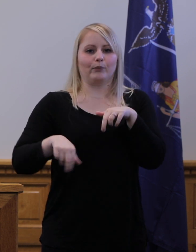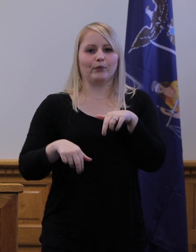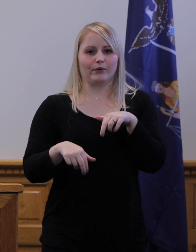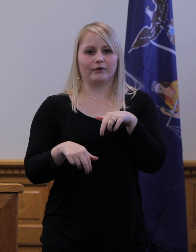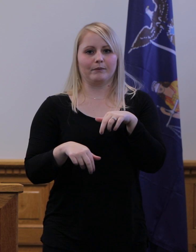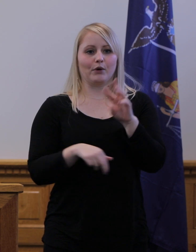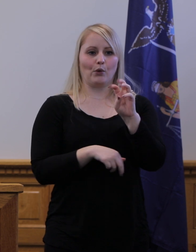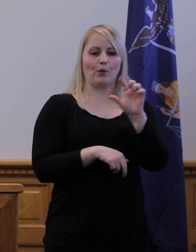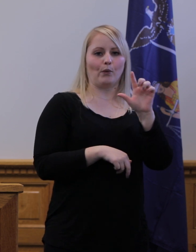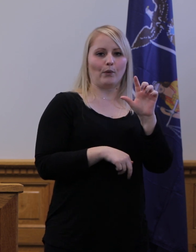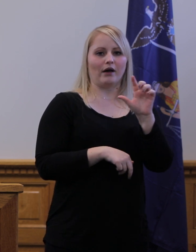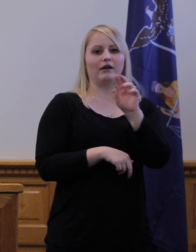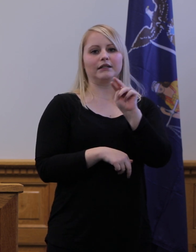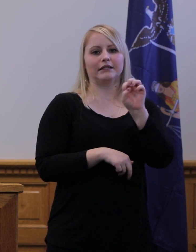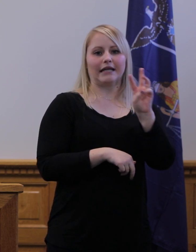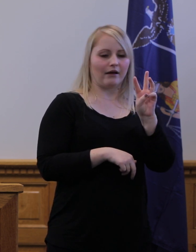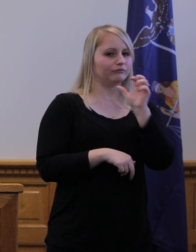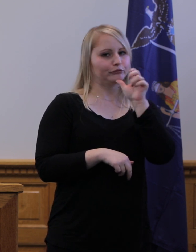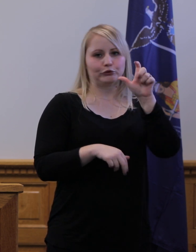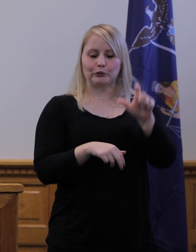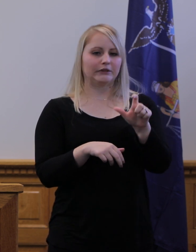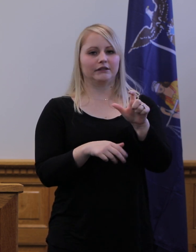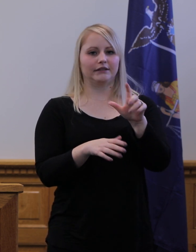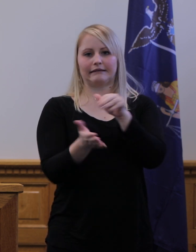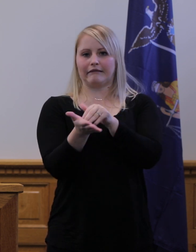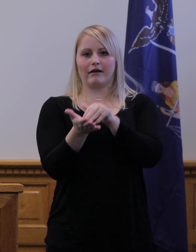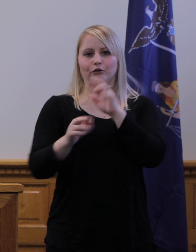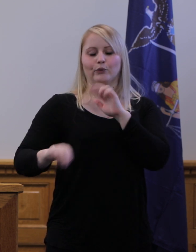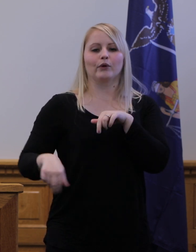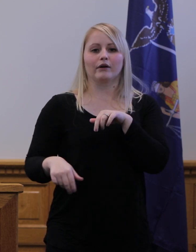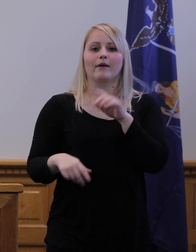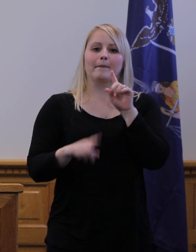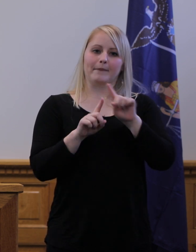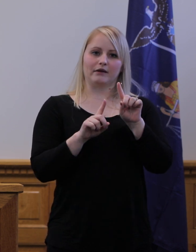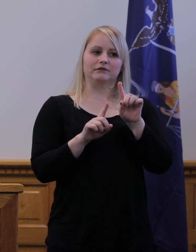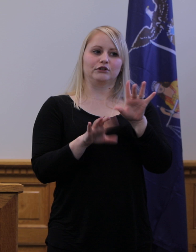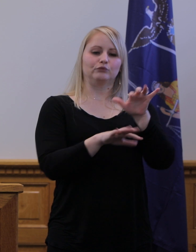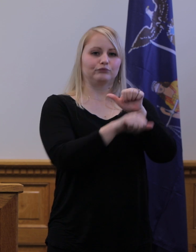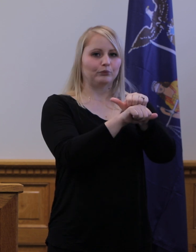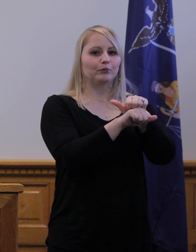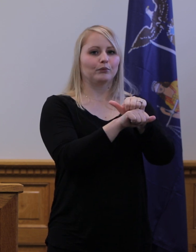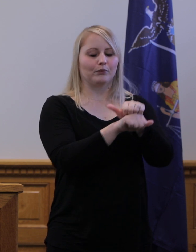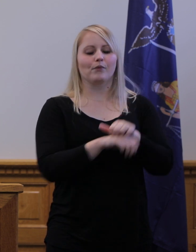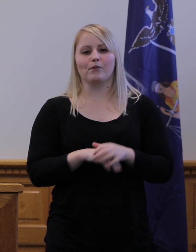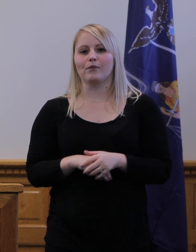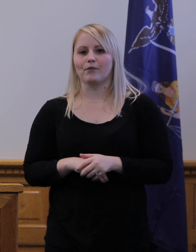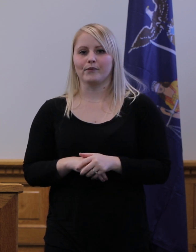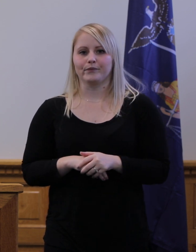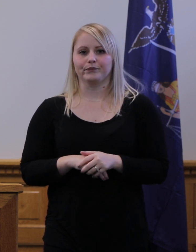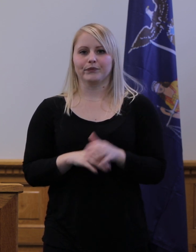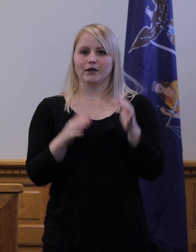require a doctor's order, but require an appointment. More details on testing sites are available on the Health